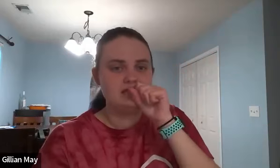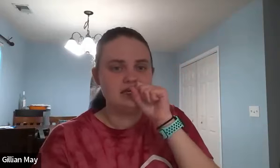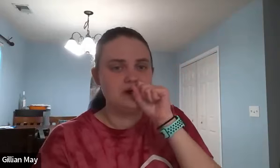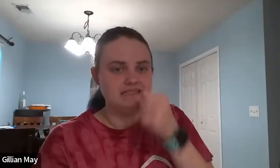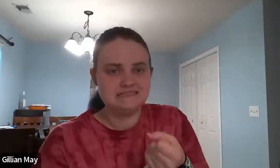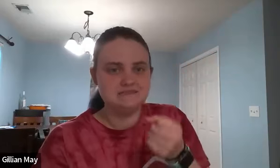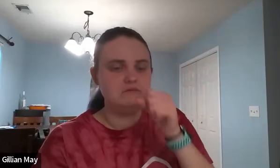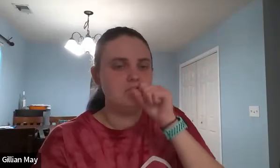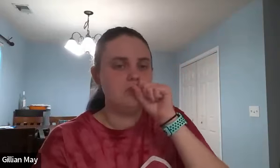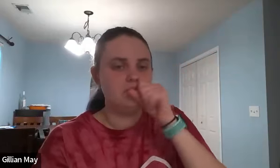taking a bite.